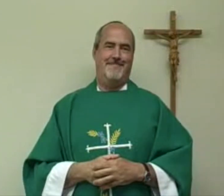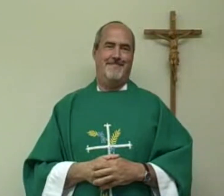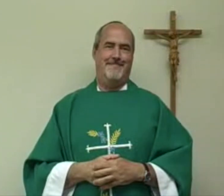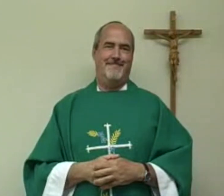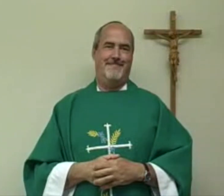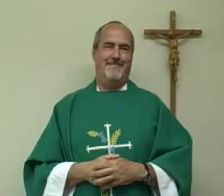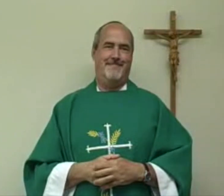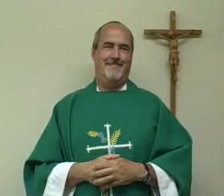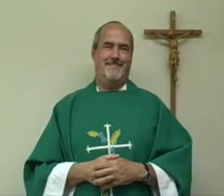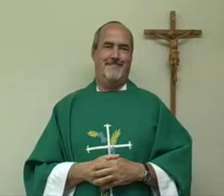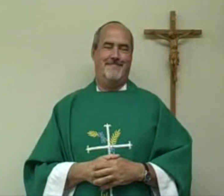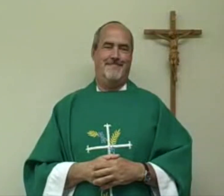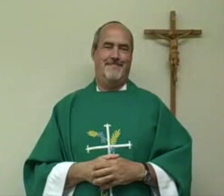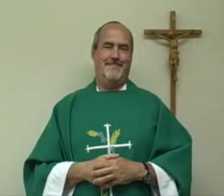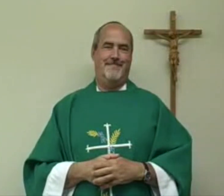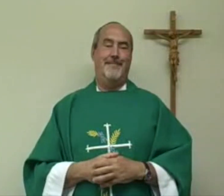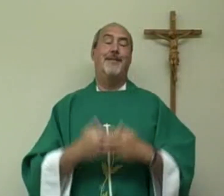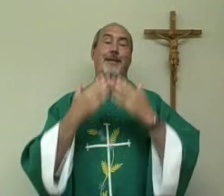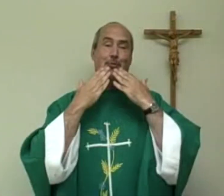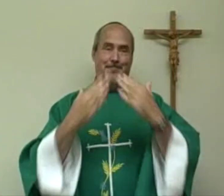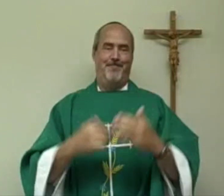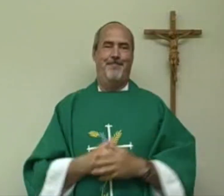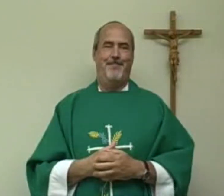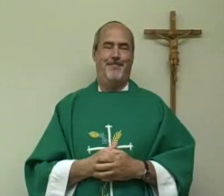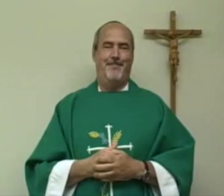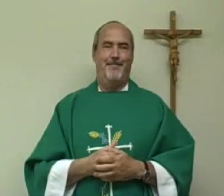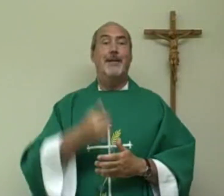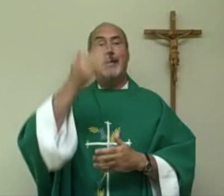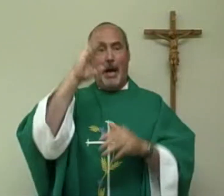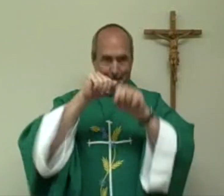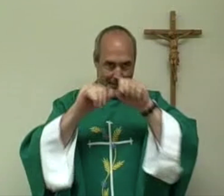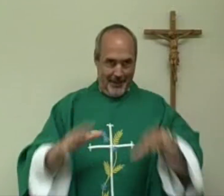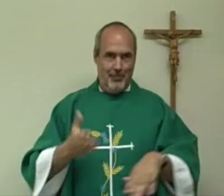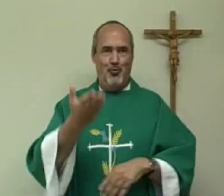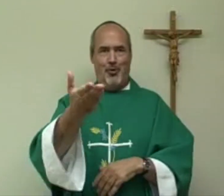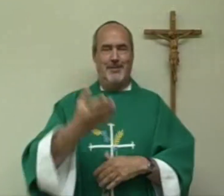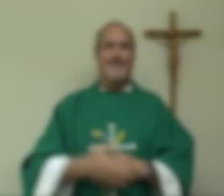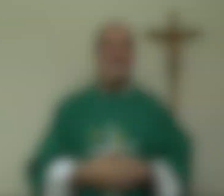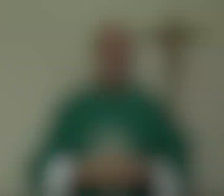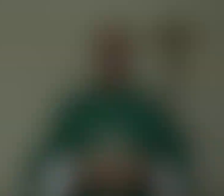sin less. Thank you, and God bless you.